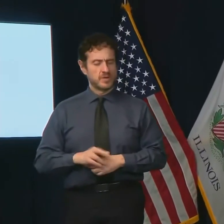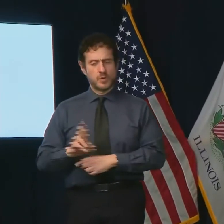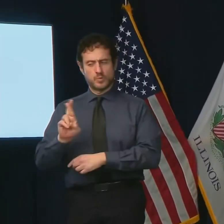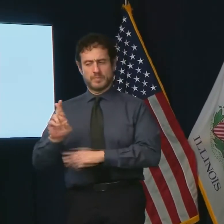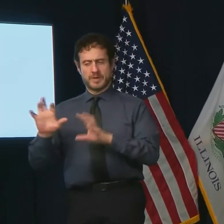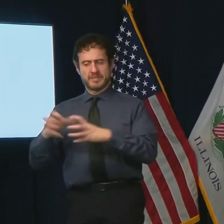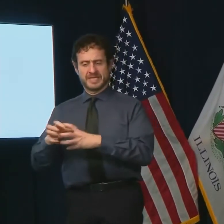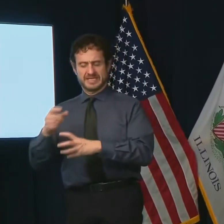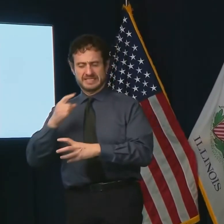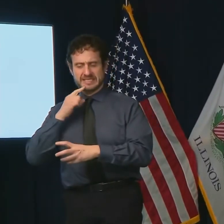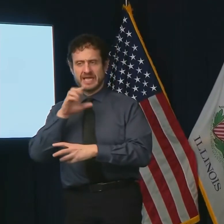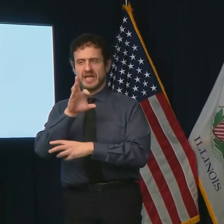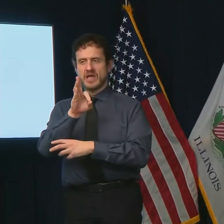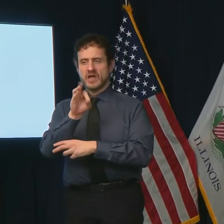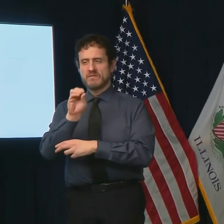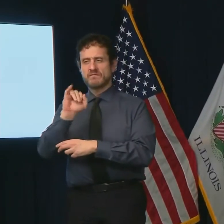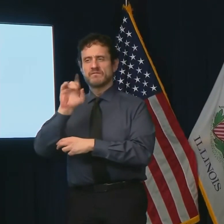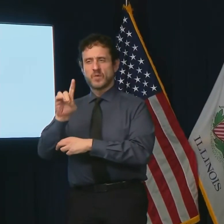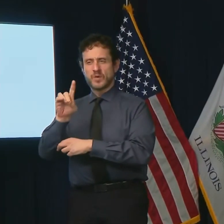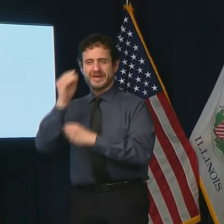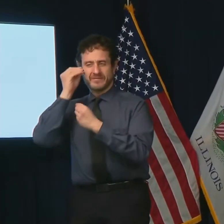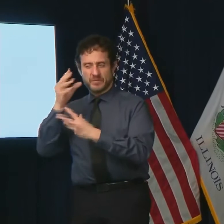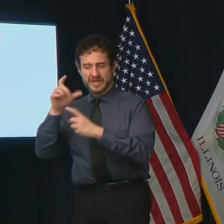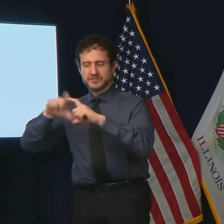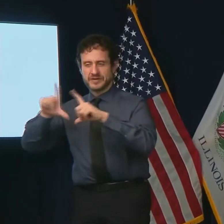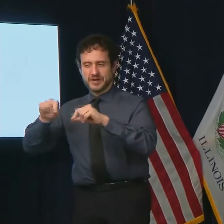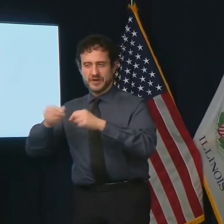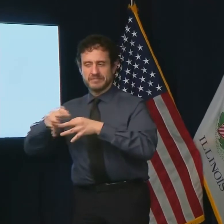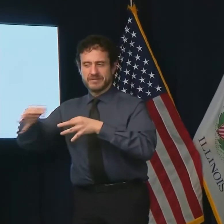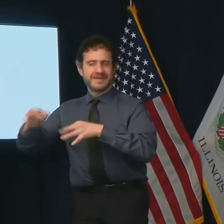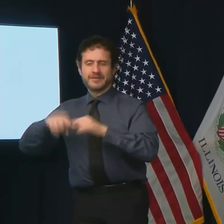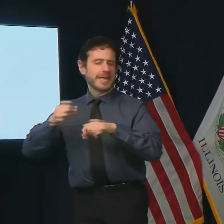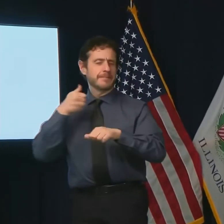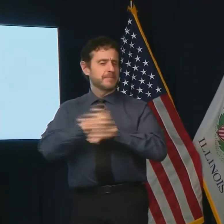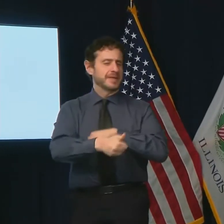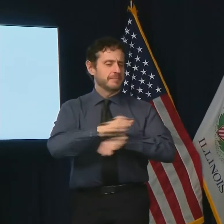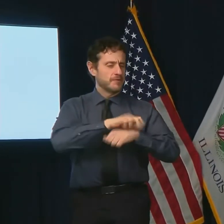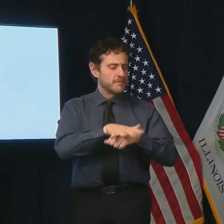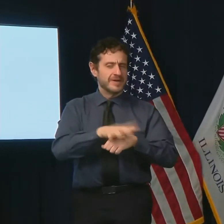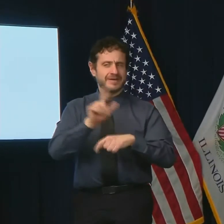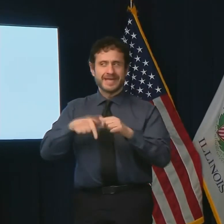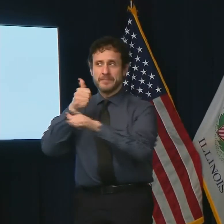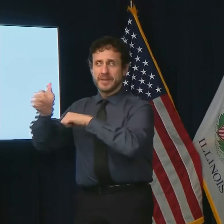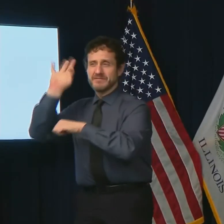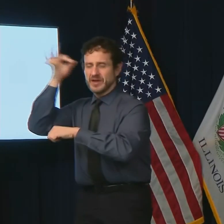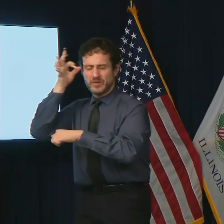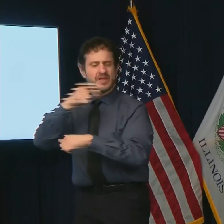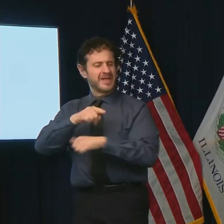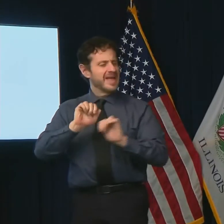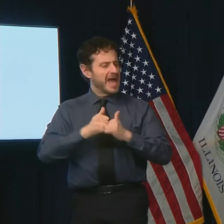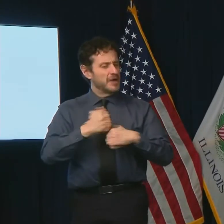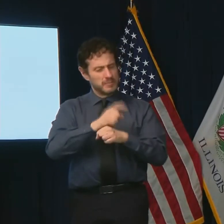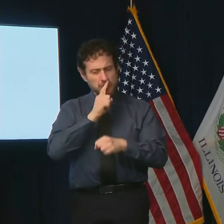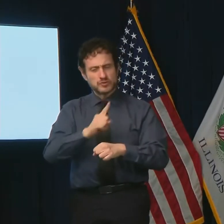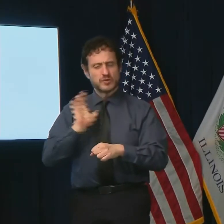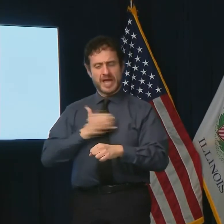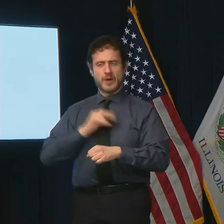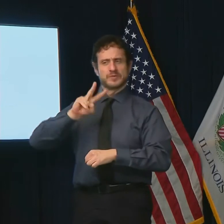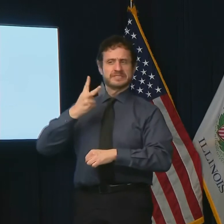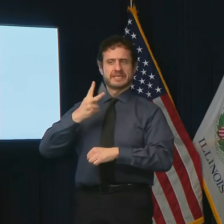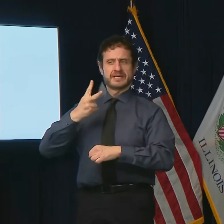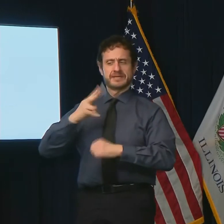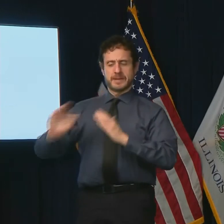that the FOID card delays can't be blamed on COVID or the federal government. What commitment can you provide to ensure Illinois' Second Amendment rights aren't delayed